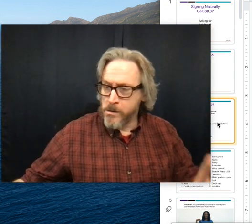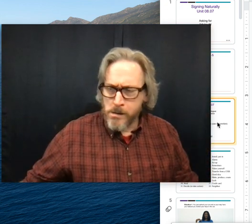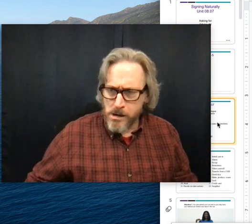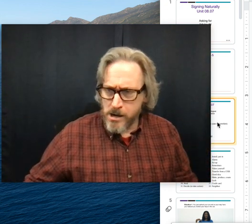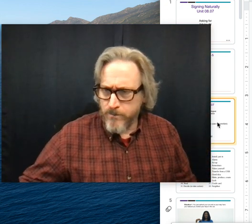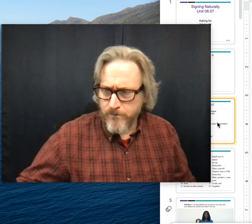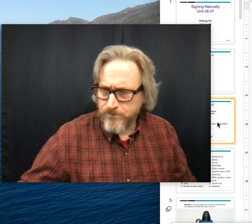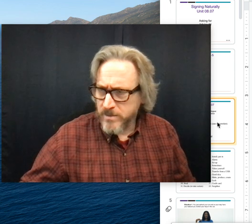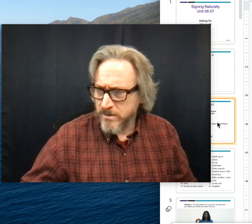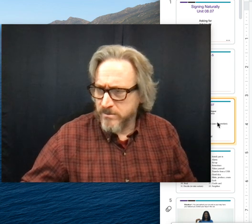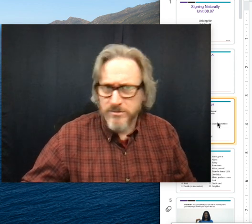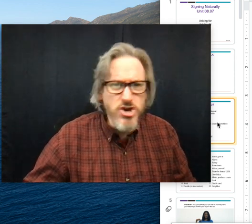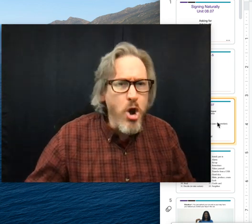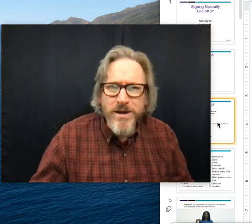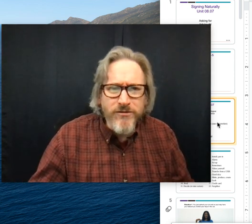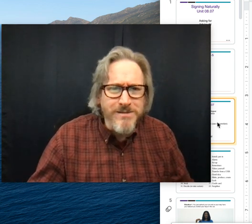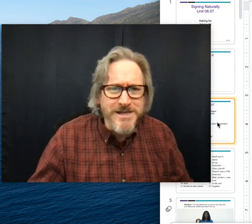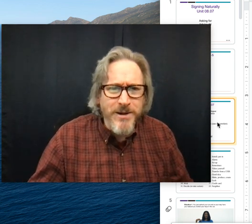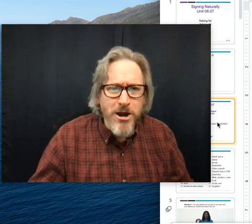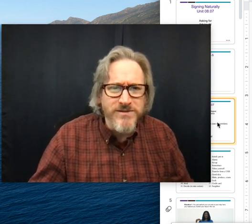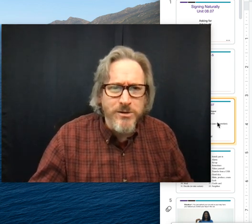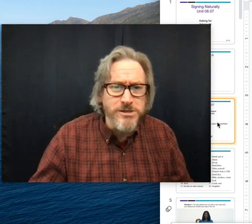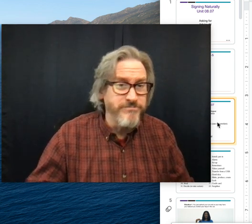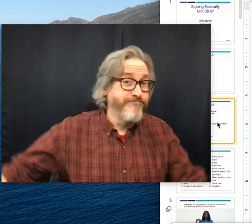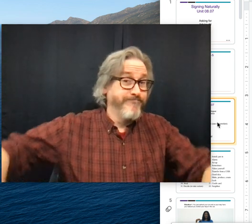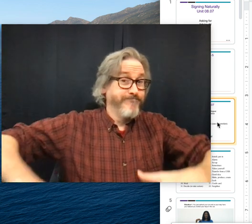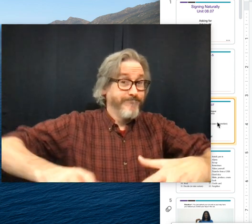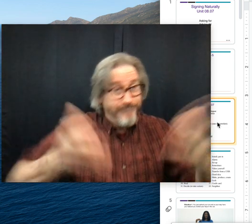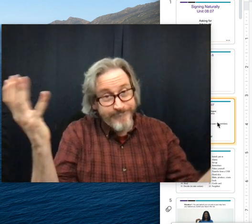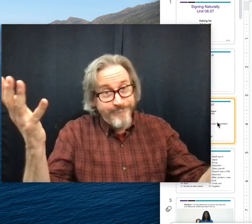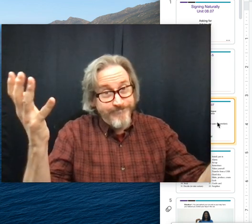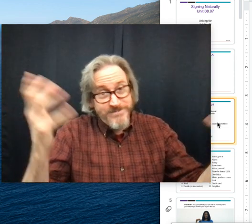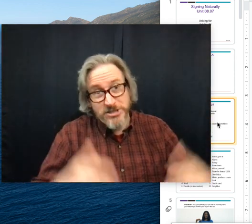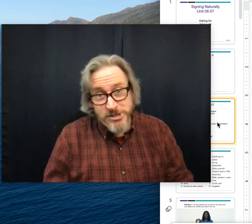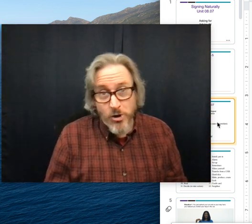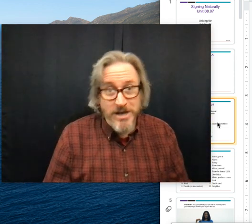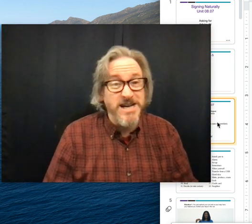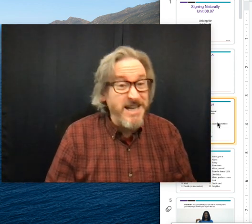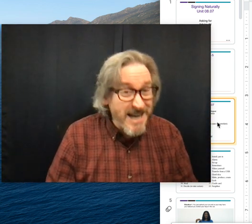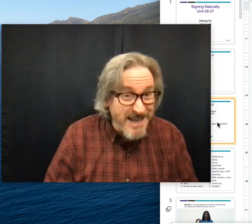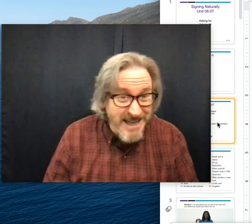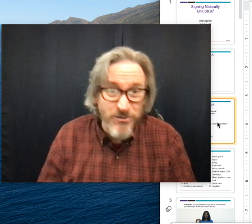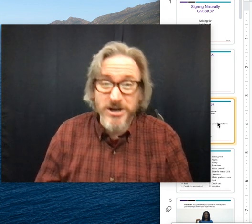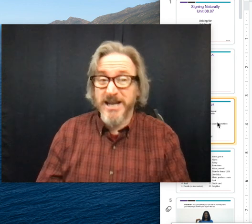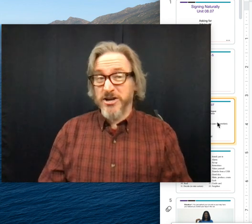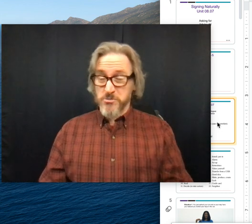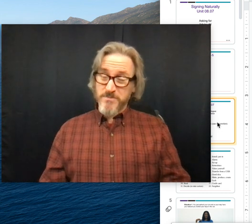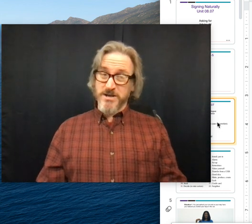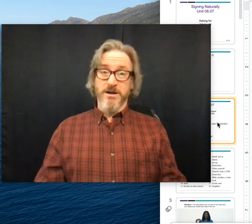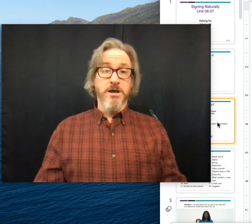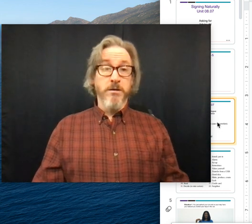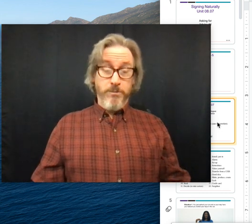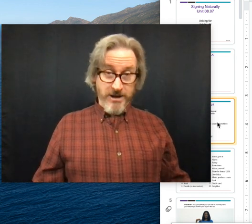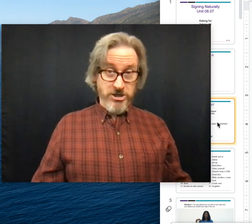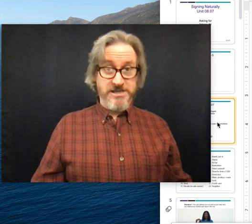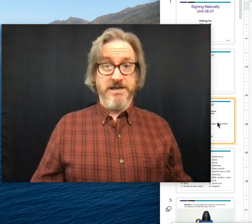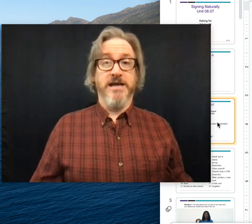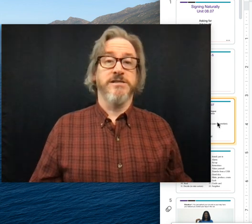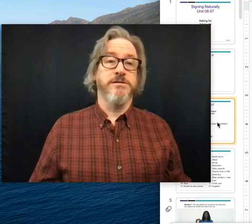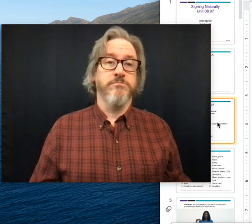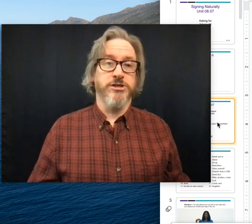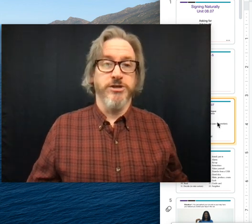why. No one ever comes into my office hours, so it's unlikely that we're going to get interrupted. But